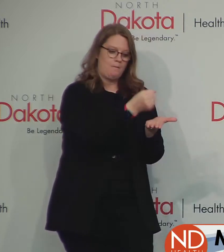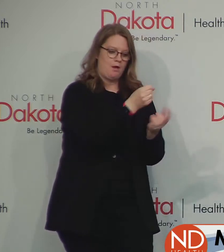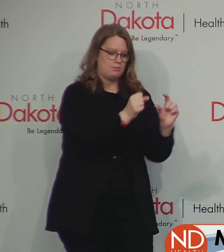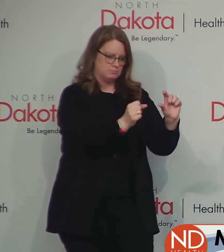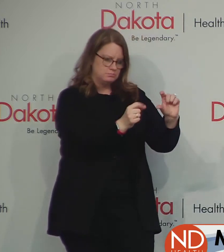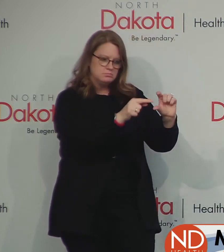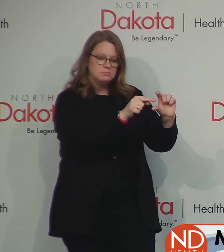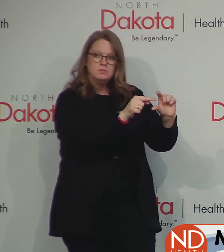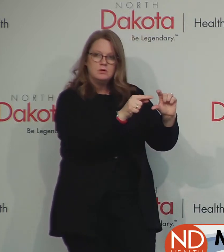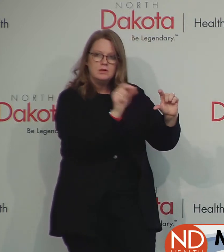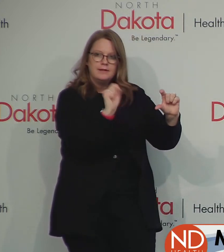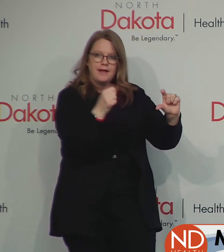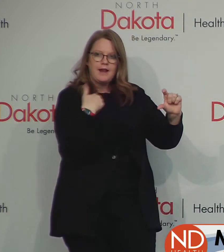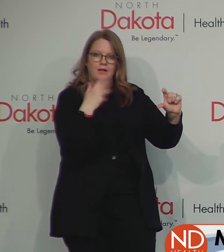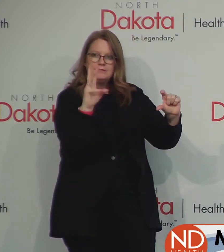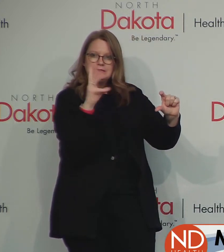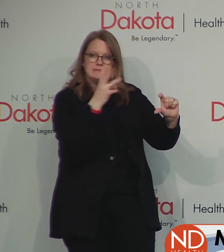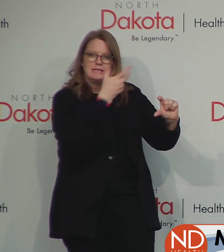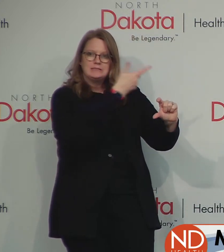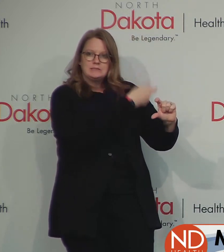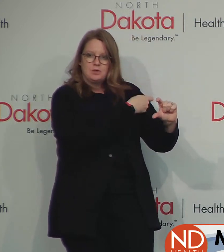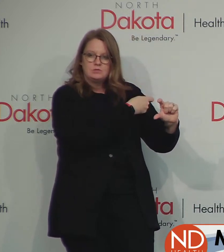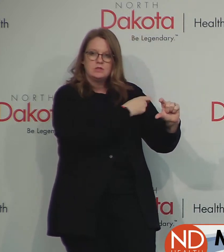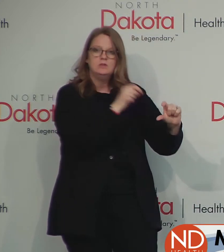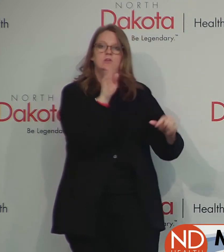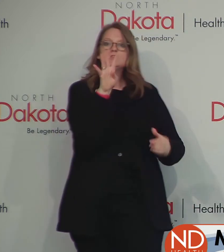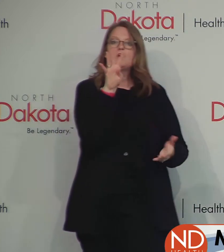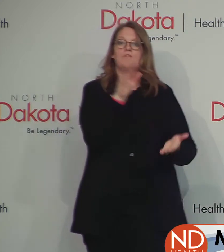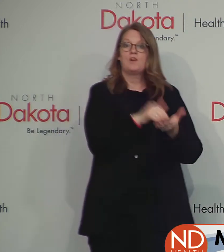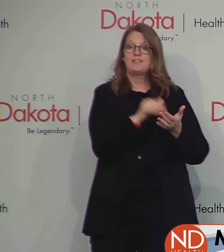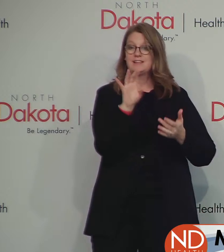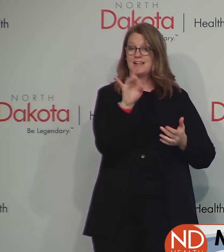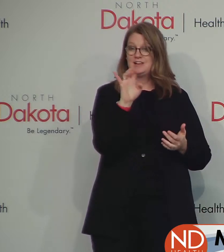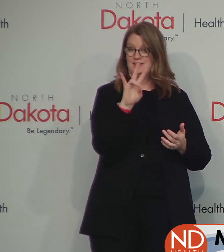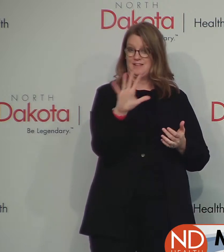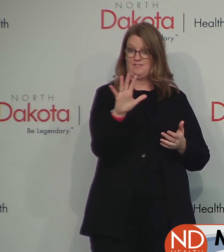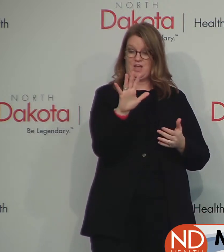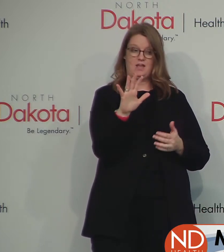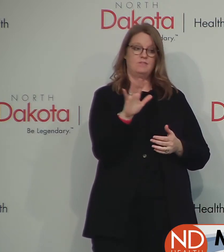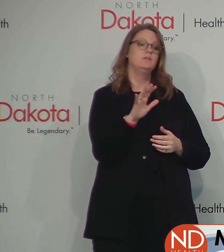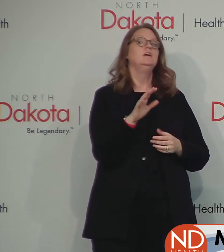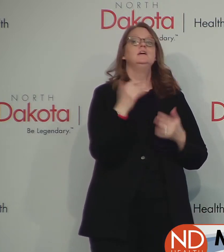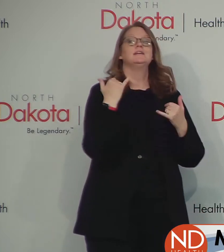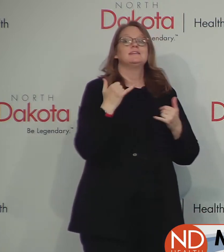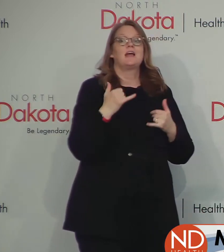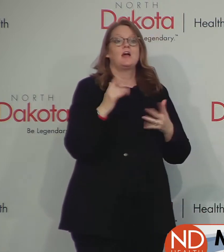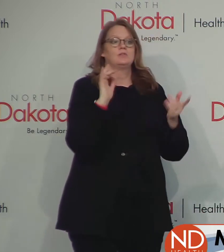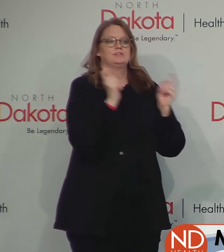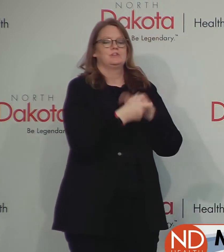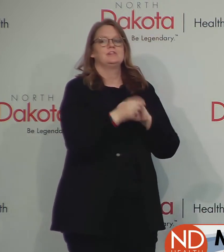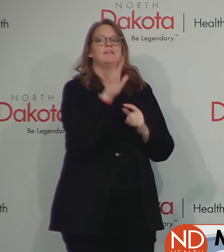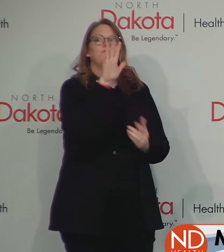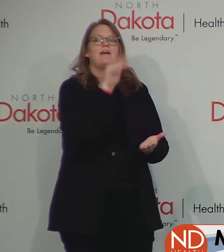so instead of the 4,875 doses, North Dakota will receive